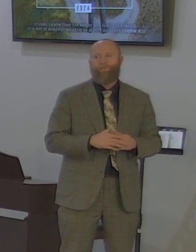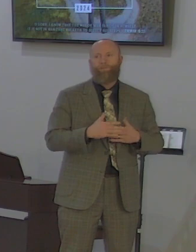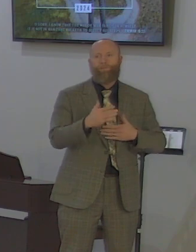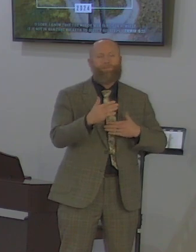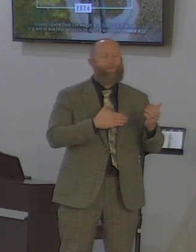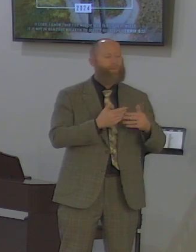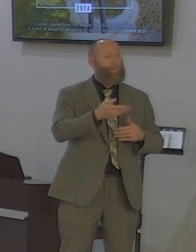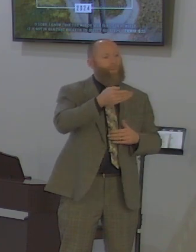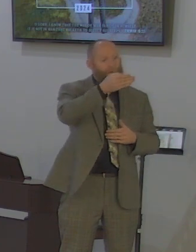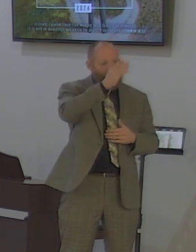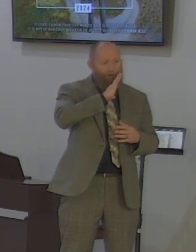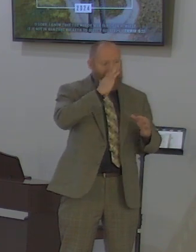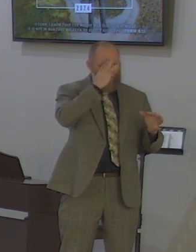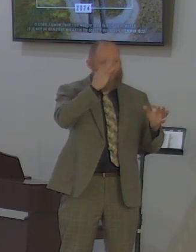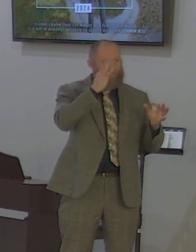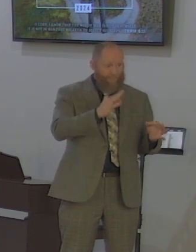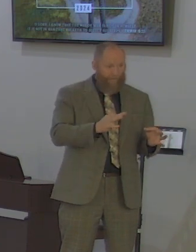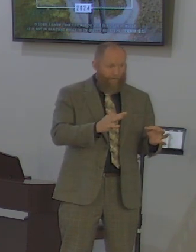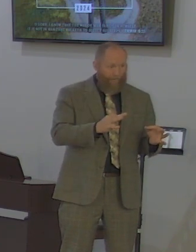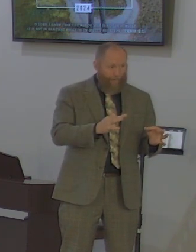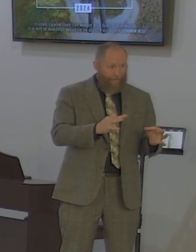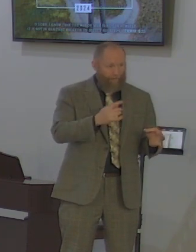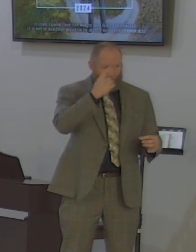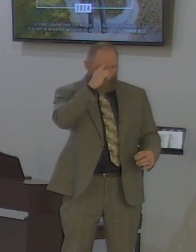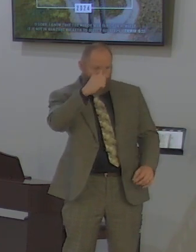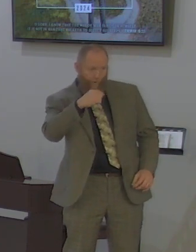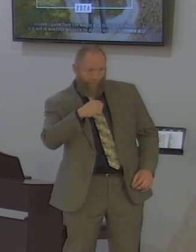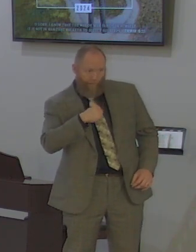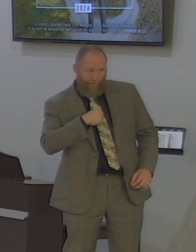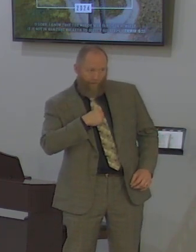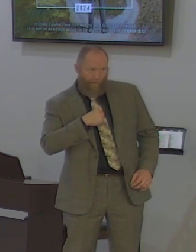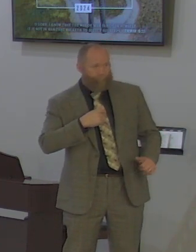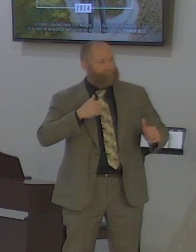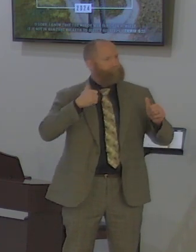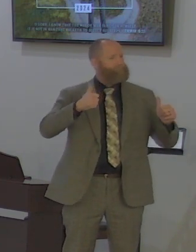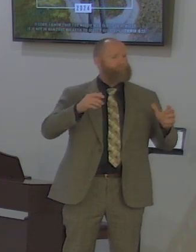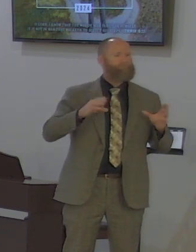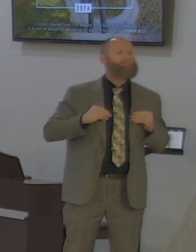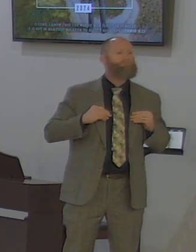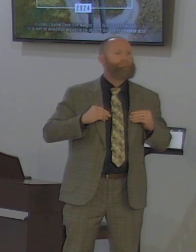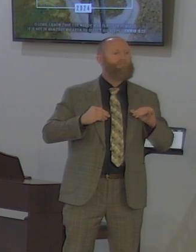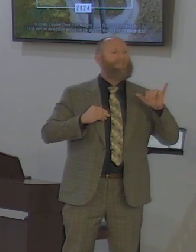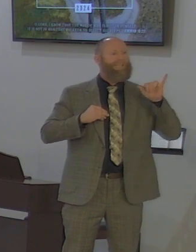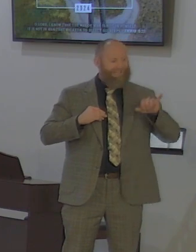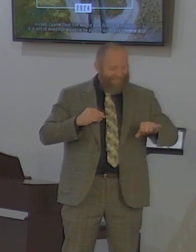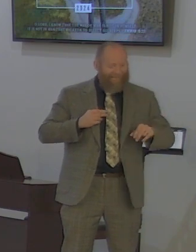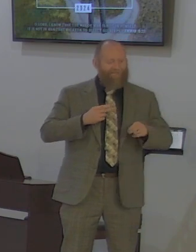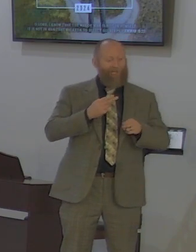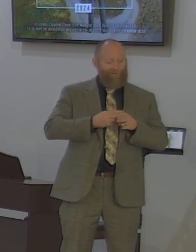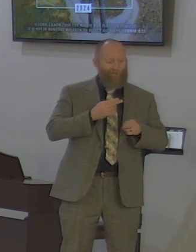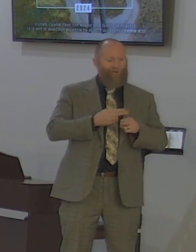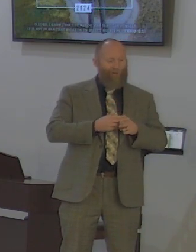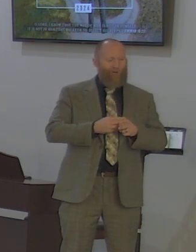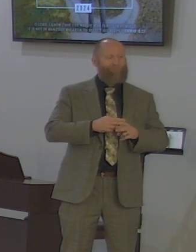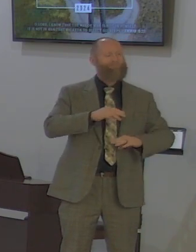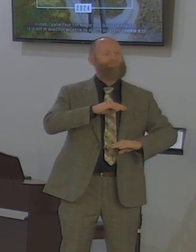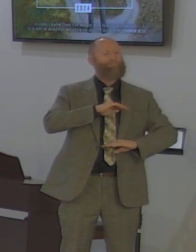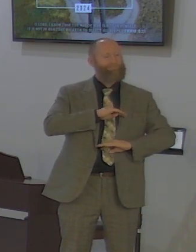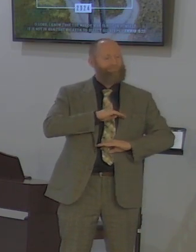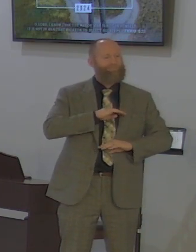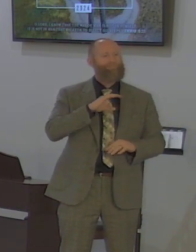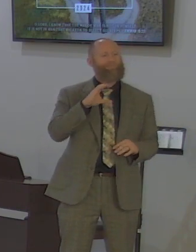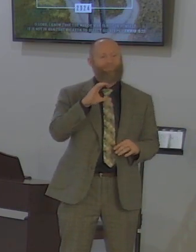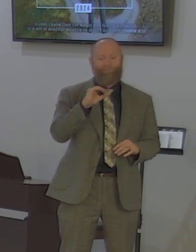is what I'm complacent with. And when I would not have what seems like enough, but I would know it's what